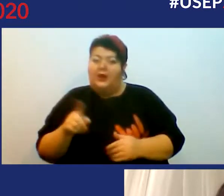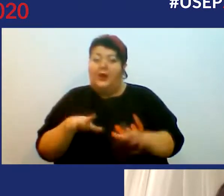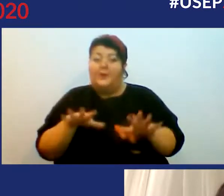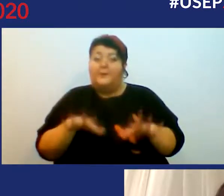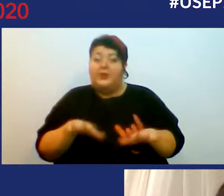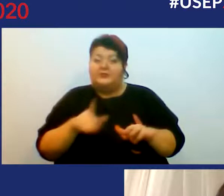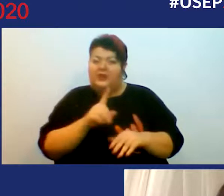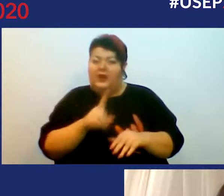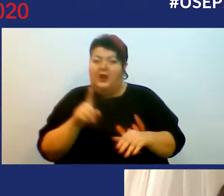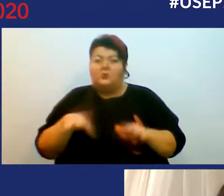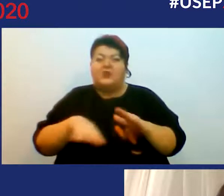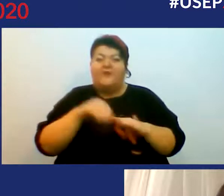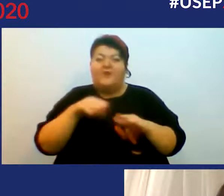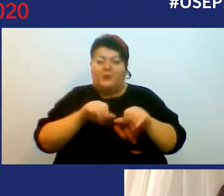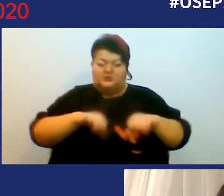vast. Arizona